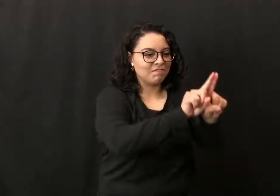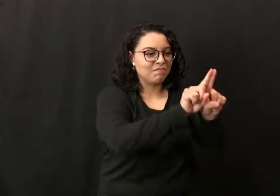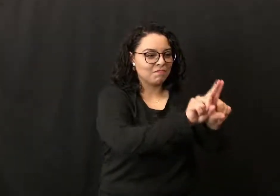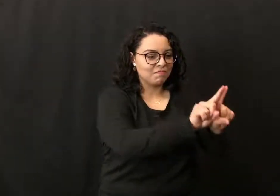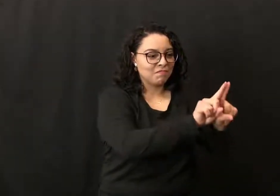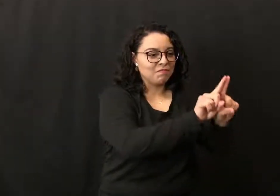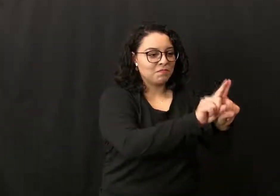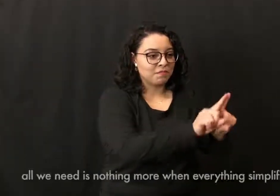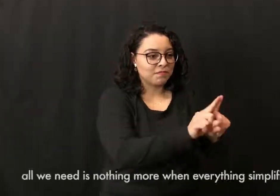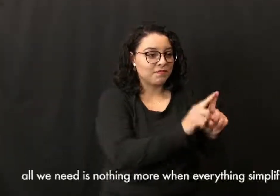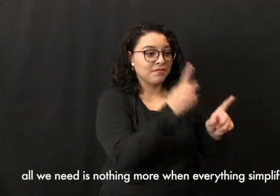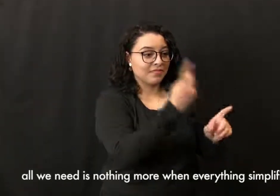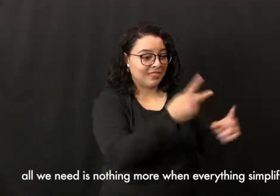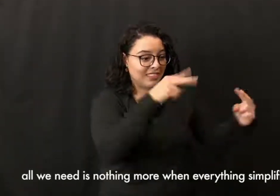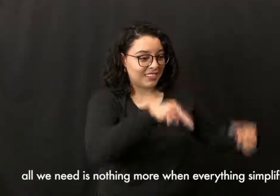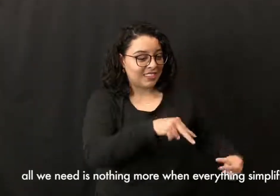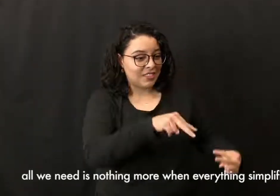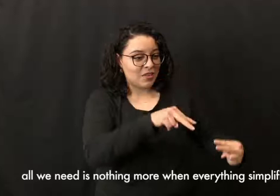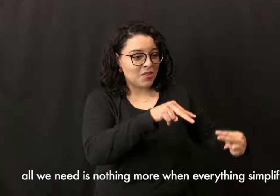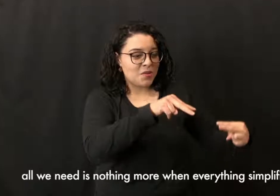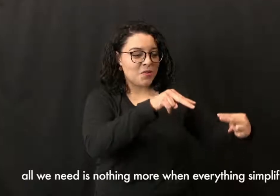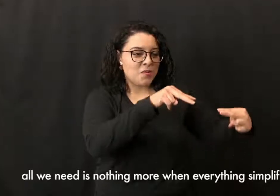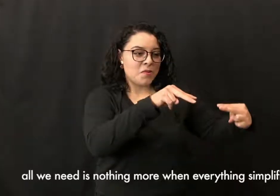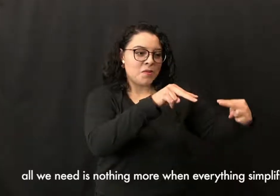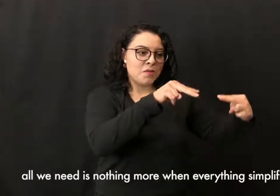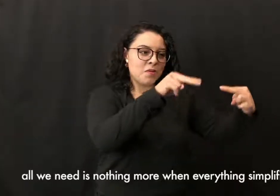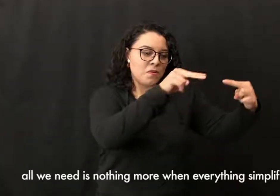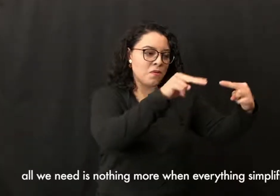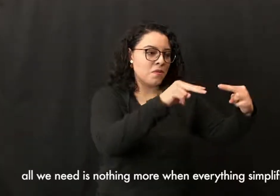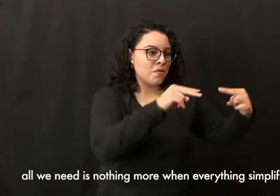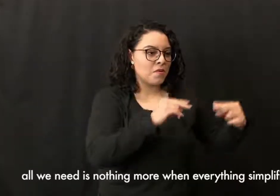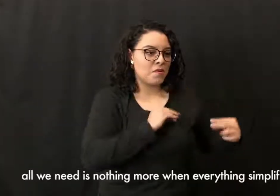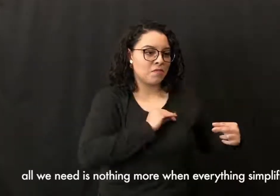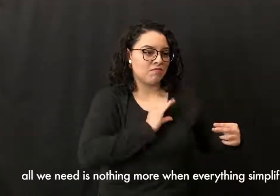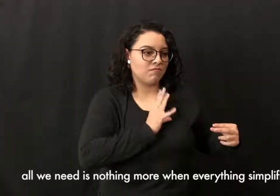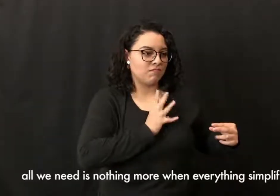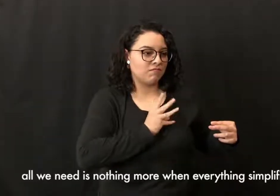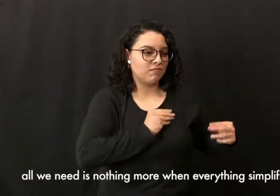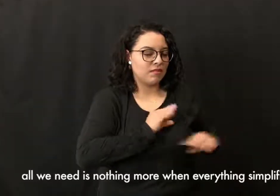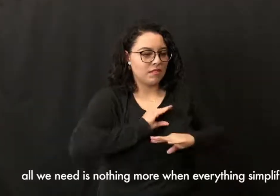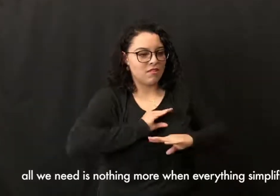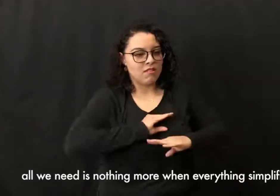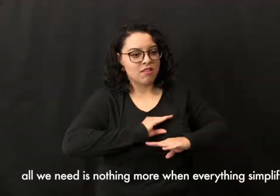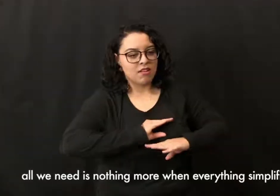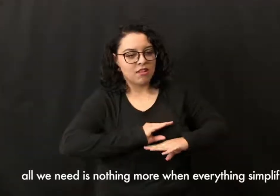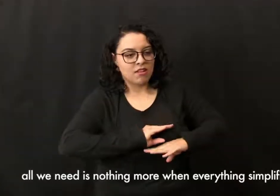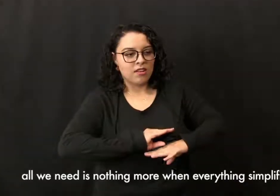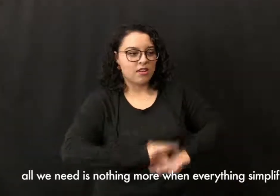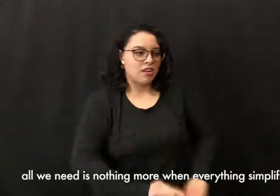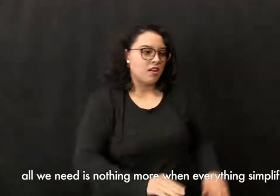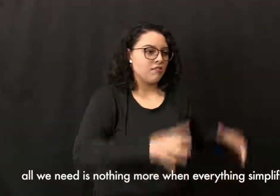All we need is nothing more when everything